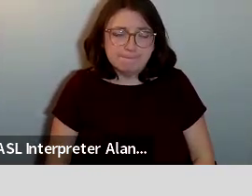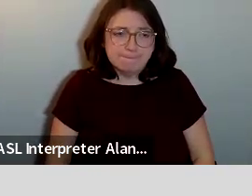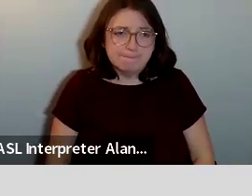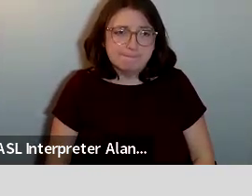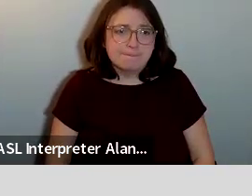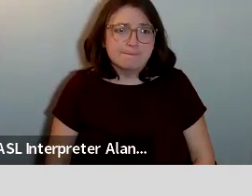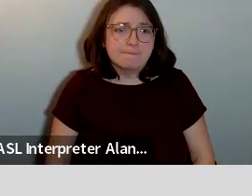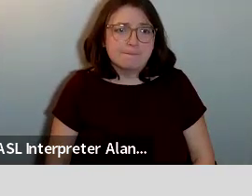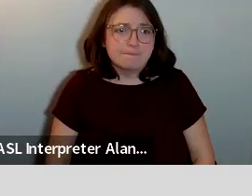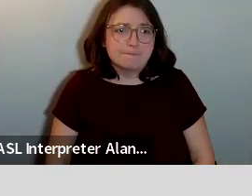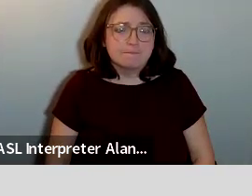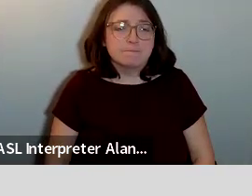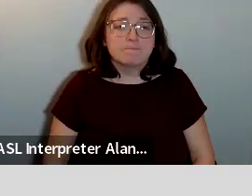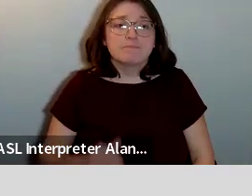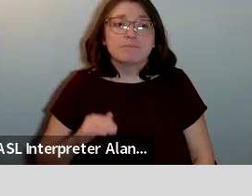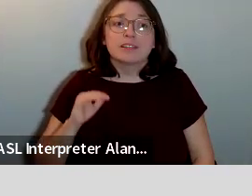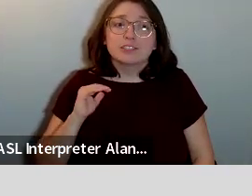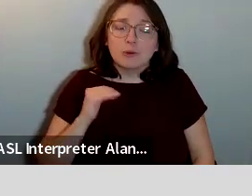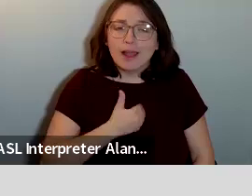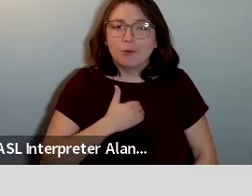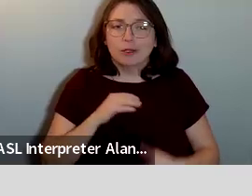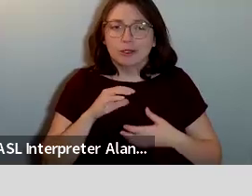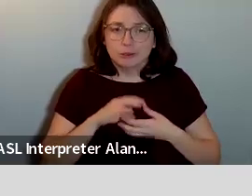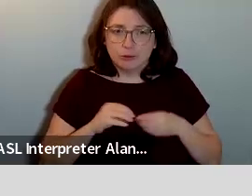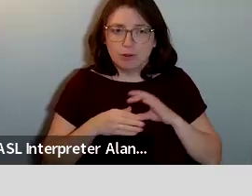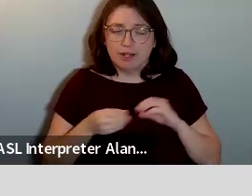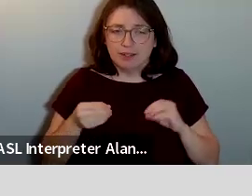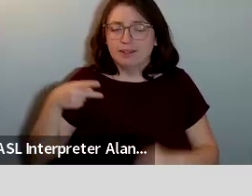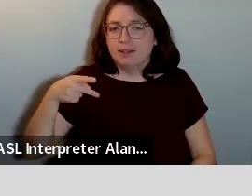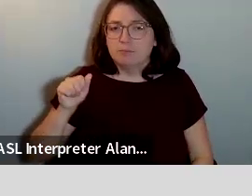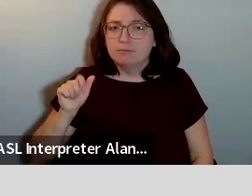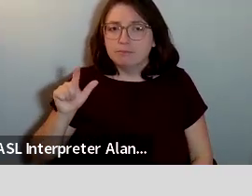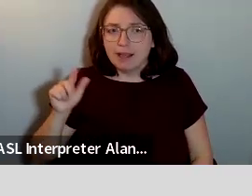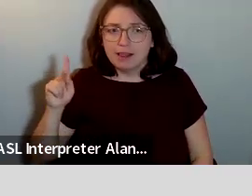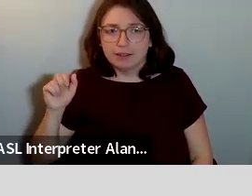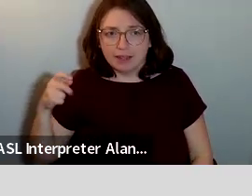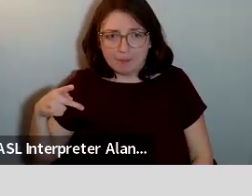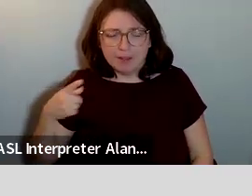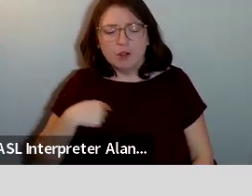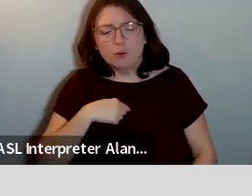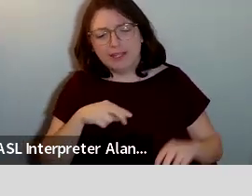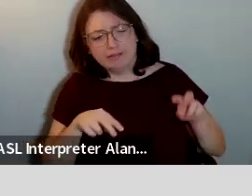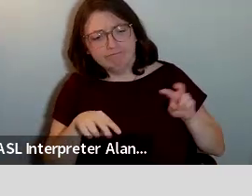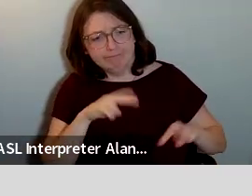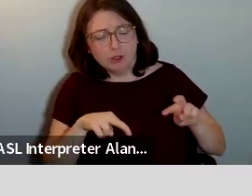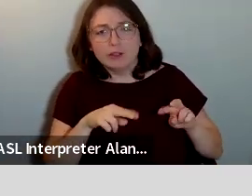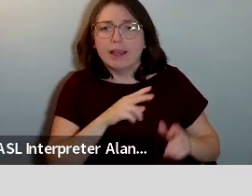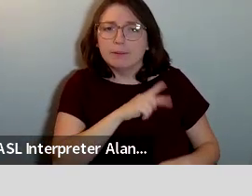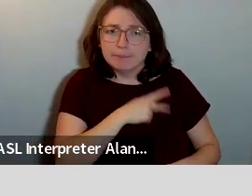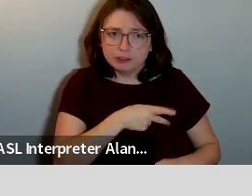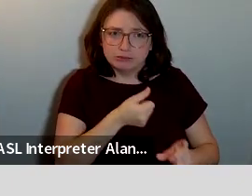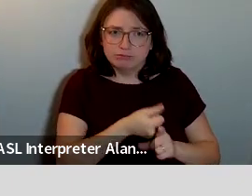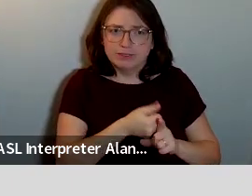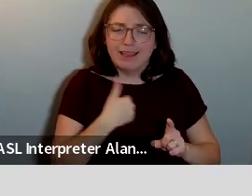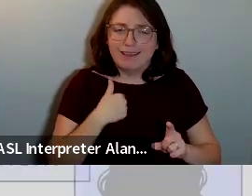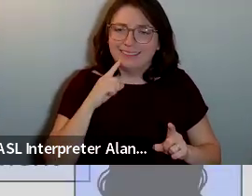our story of Pal-KAP looks at people with psychospiritual distress in the space of serious